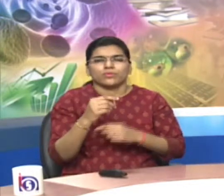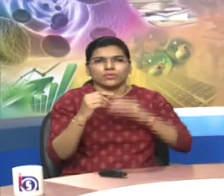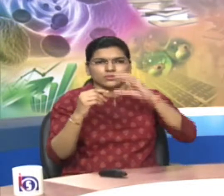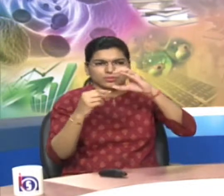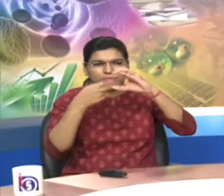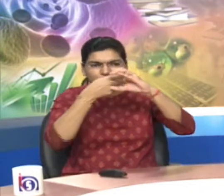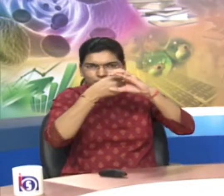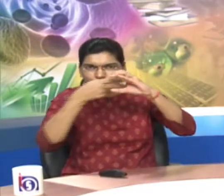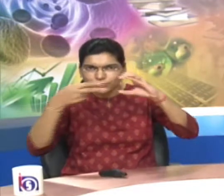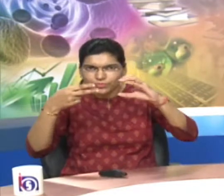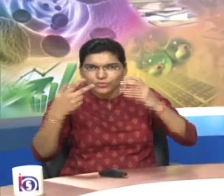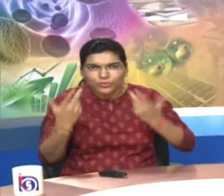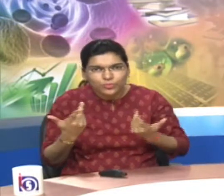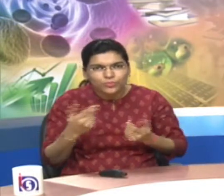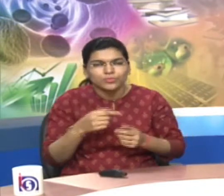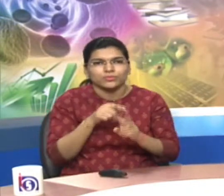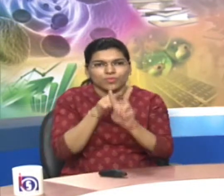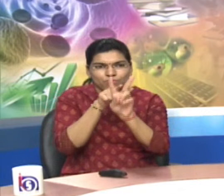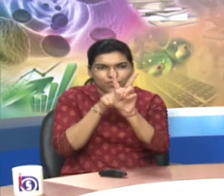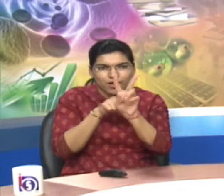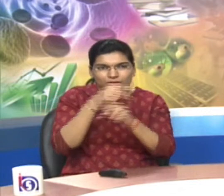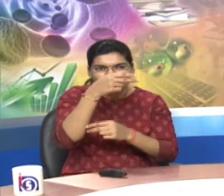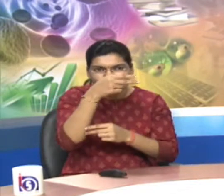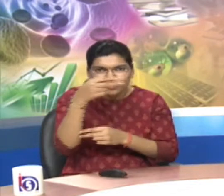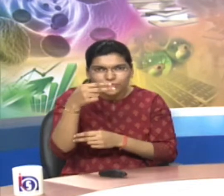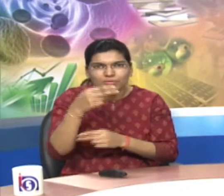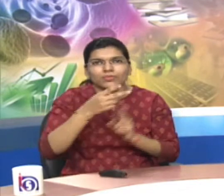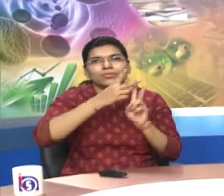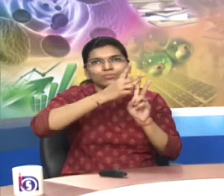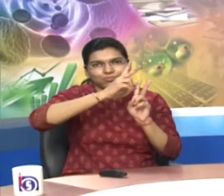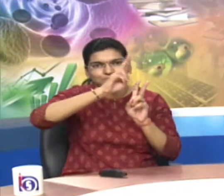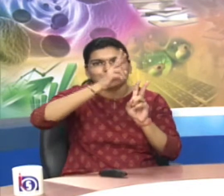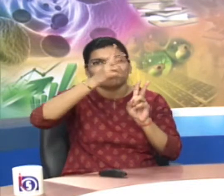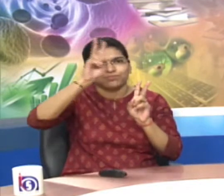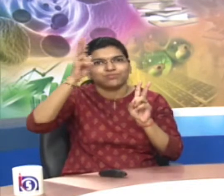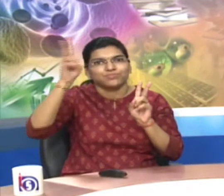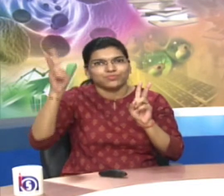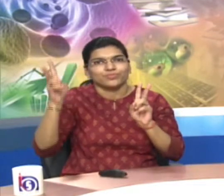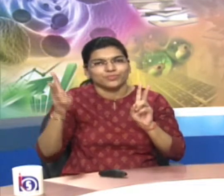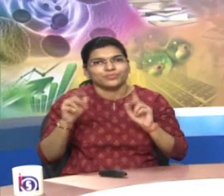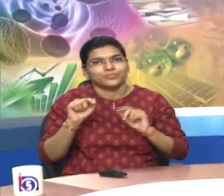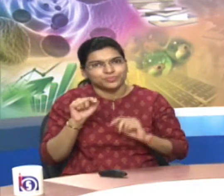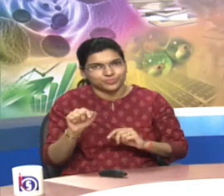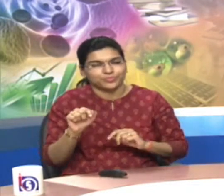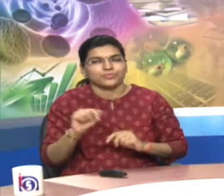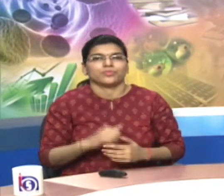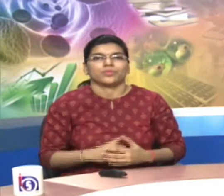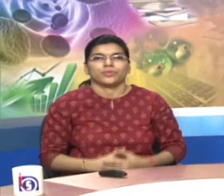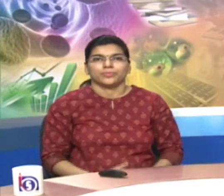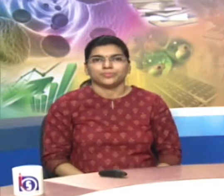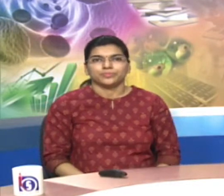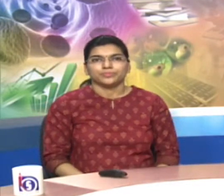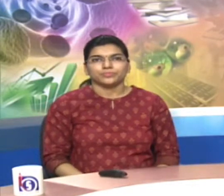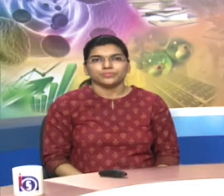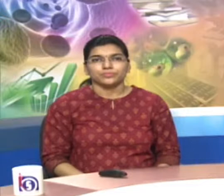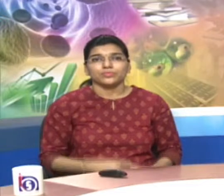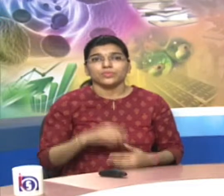in America, dollar is used, some other country pound is used, and in India we use